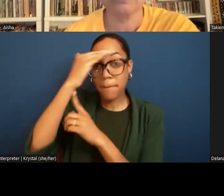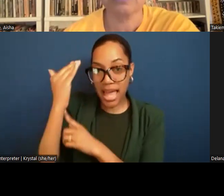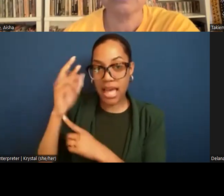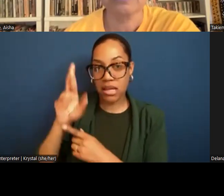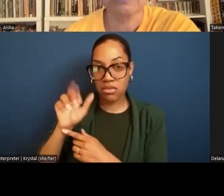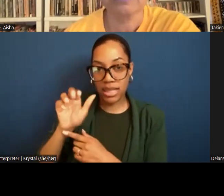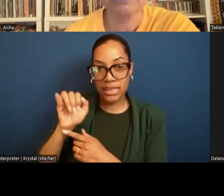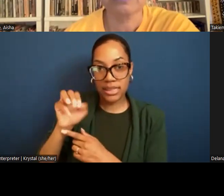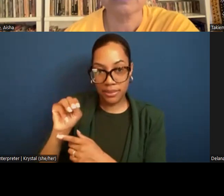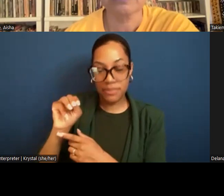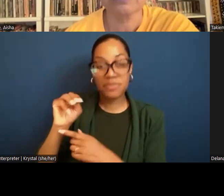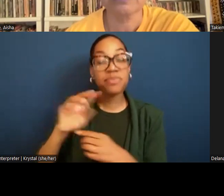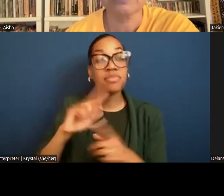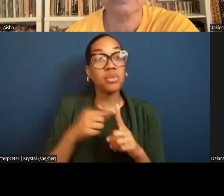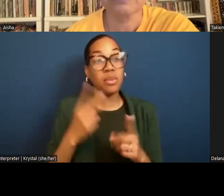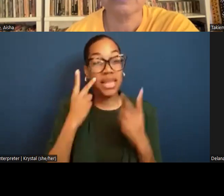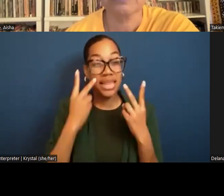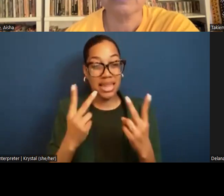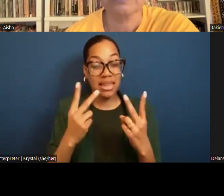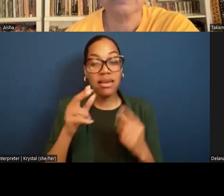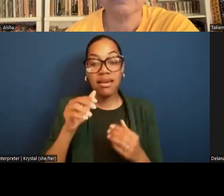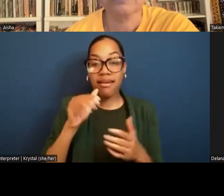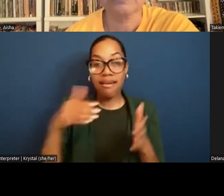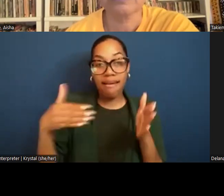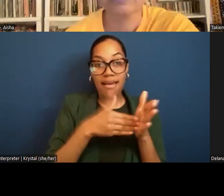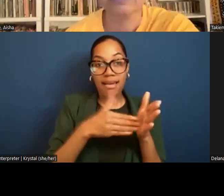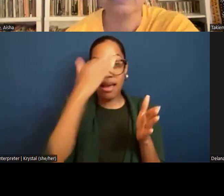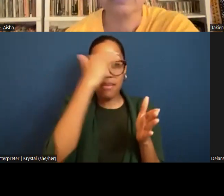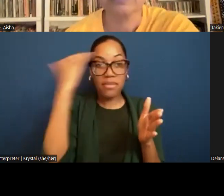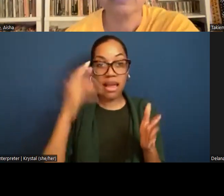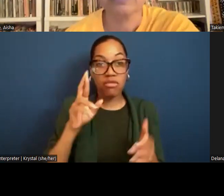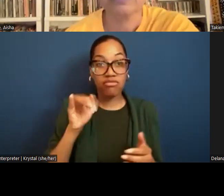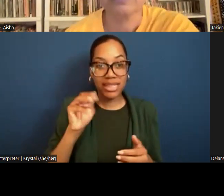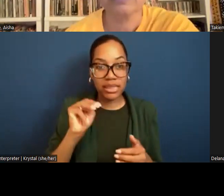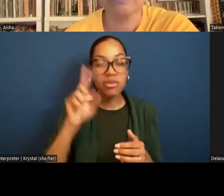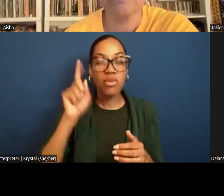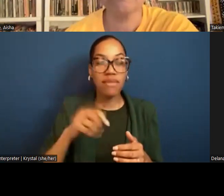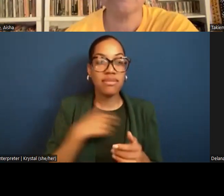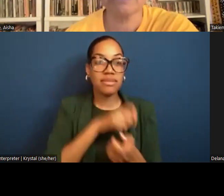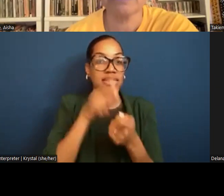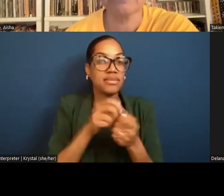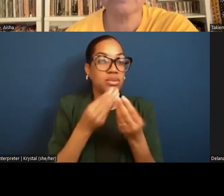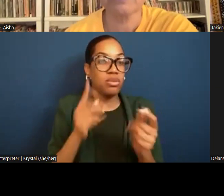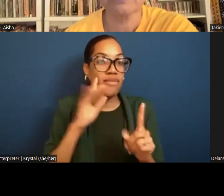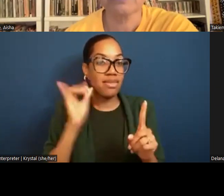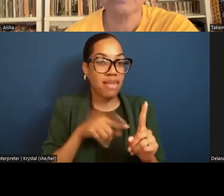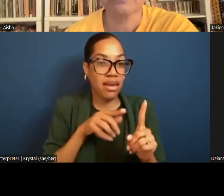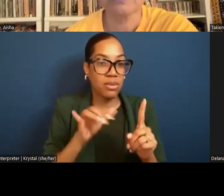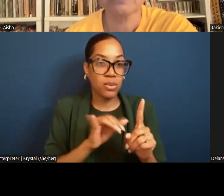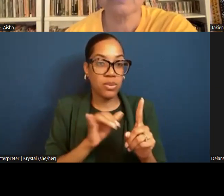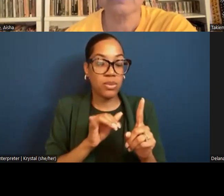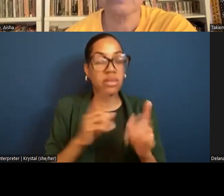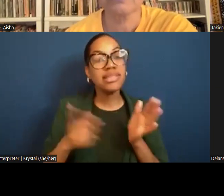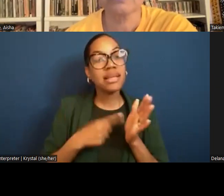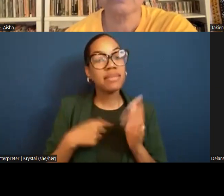anti-Black racism, you also have to have a specific solution to that as well. And so sometimes I get